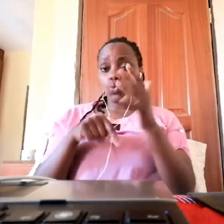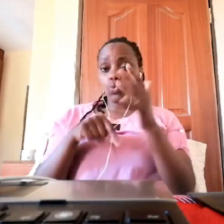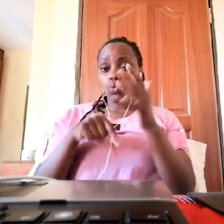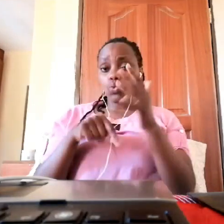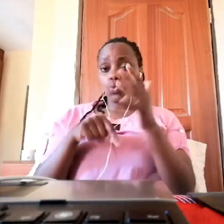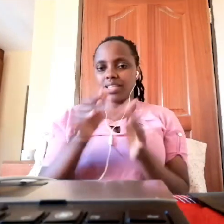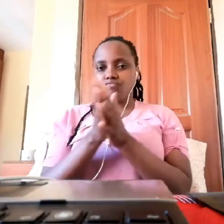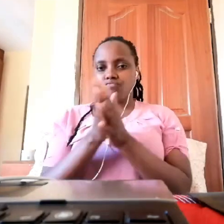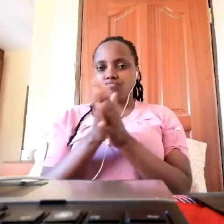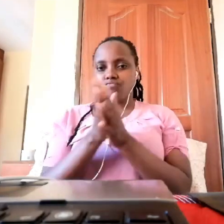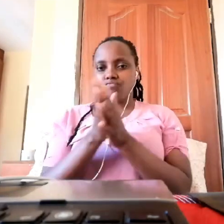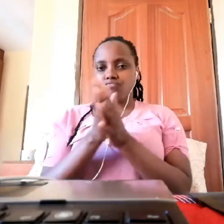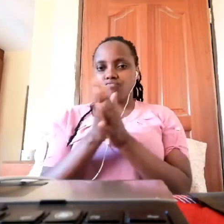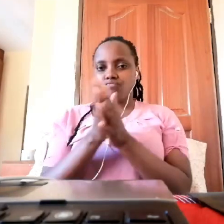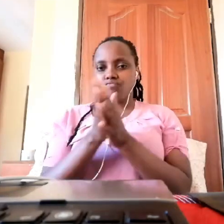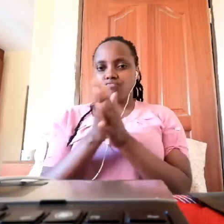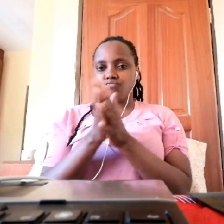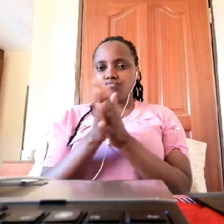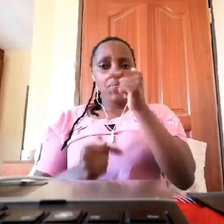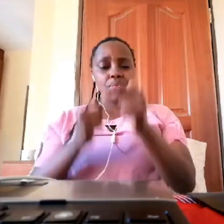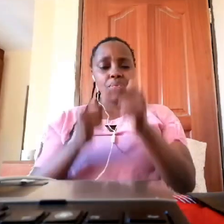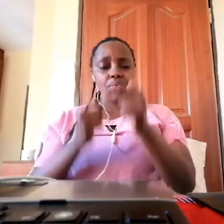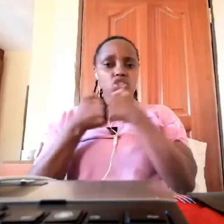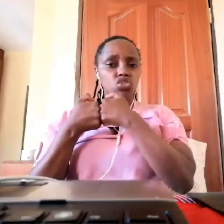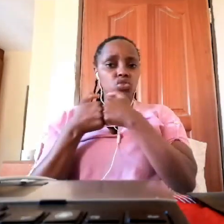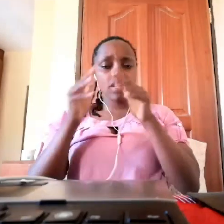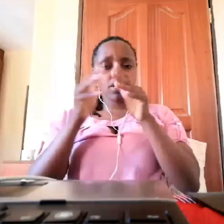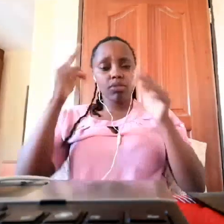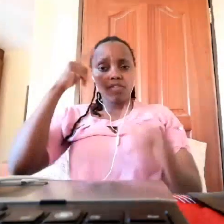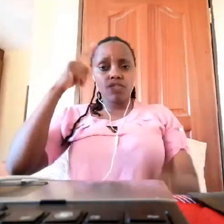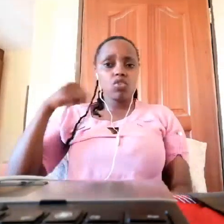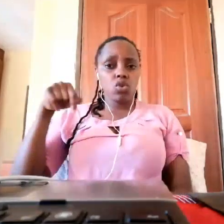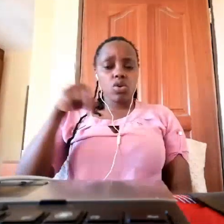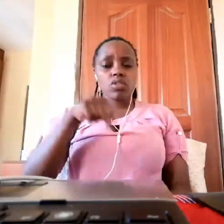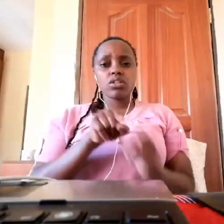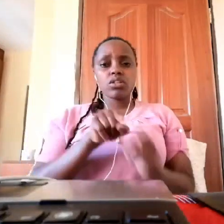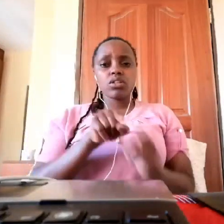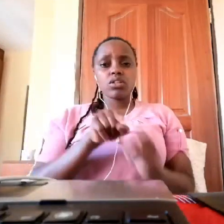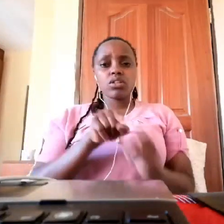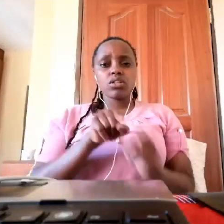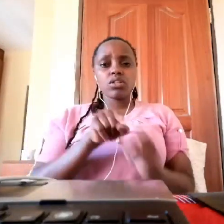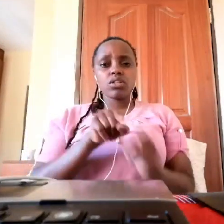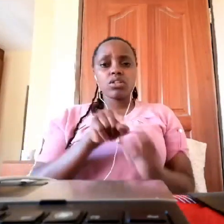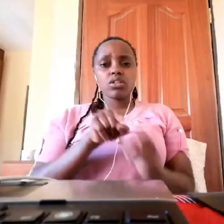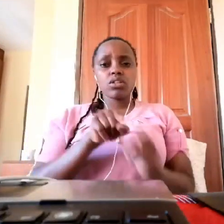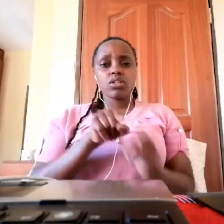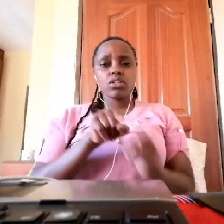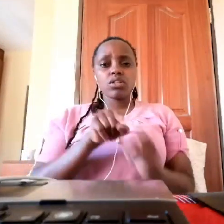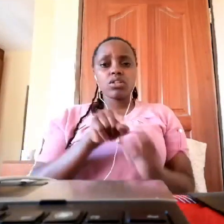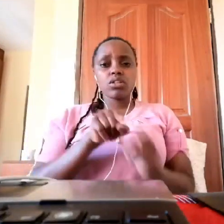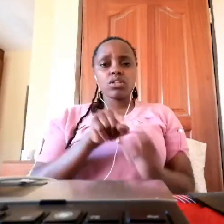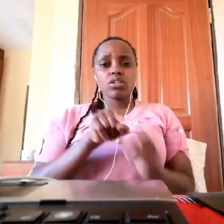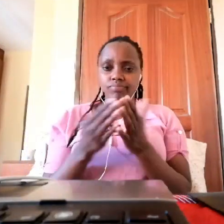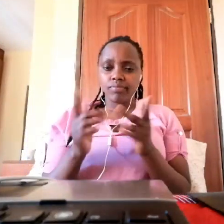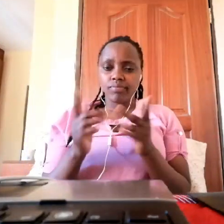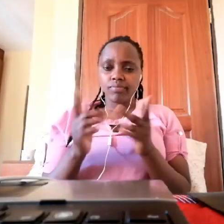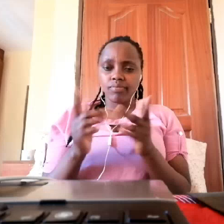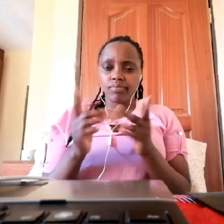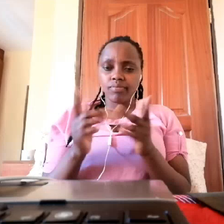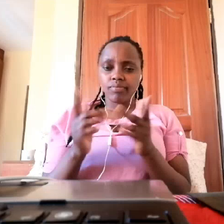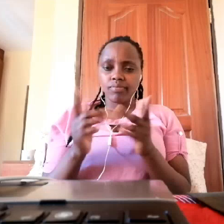and commitment throughout the process was a challenge for us, and also competing interests. And then